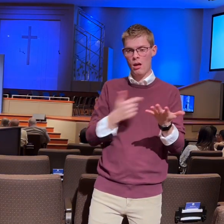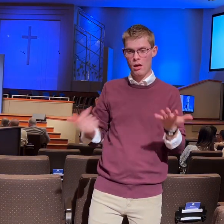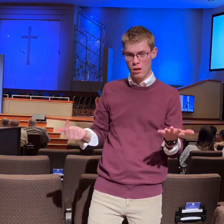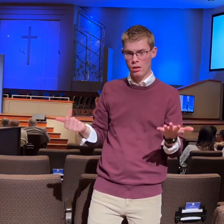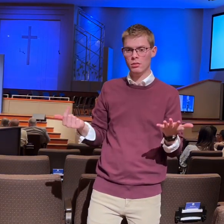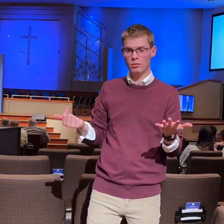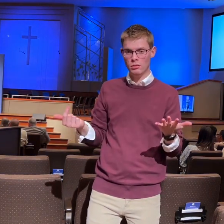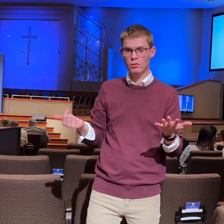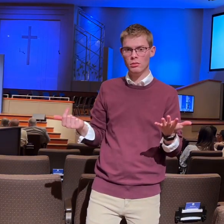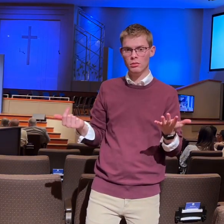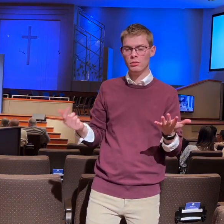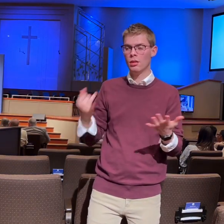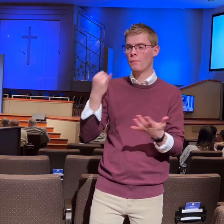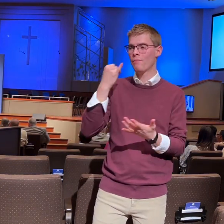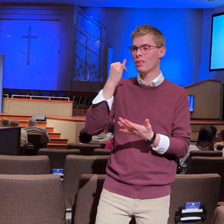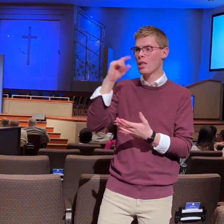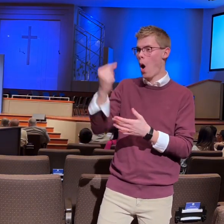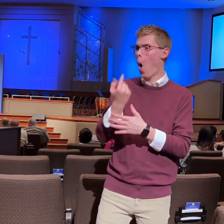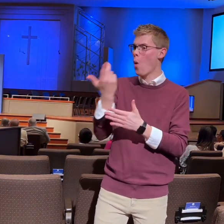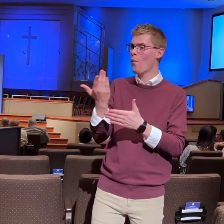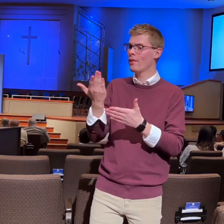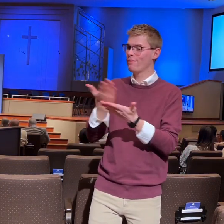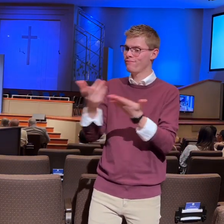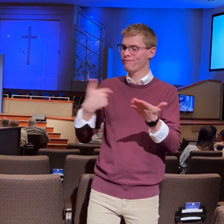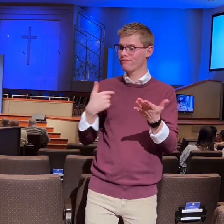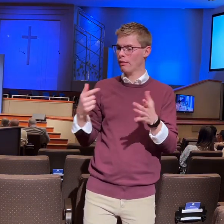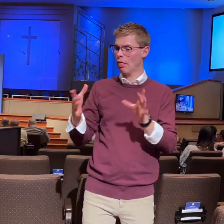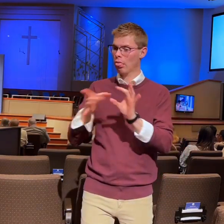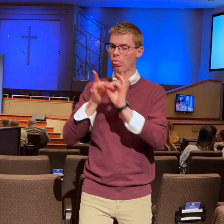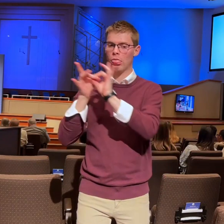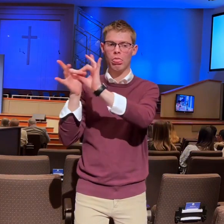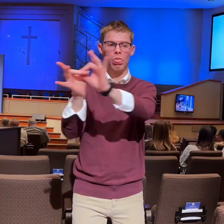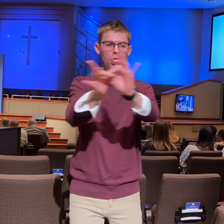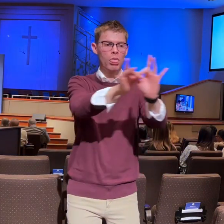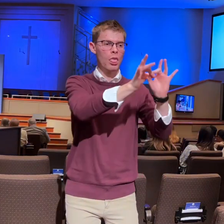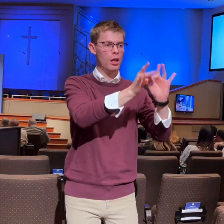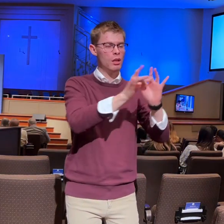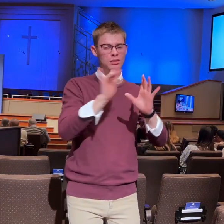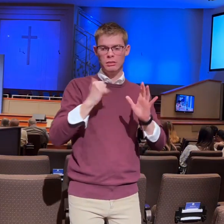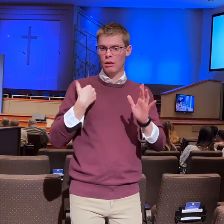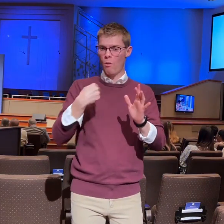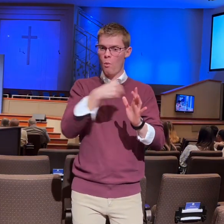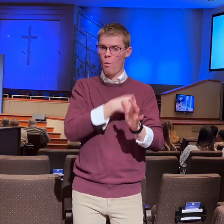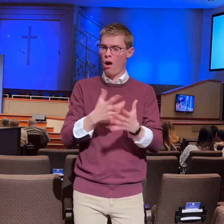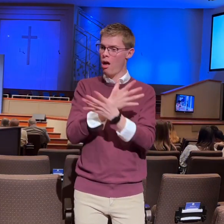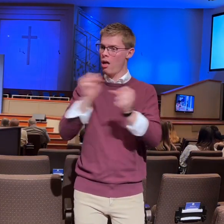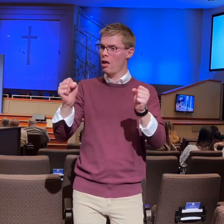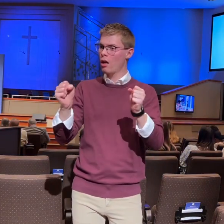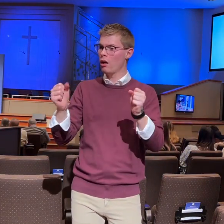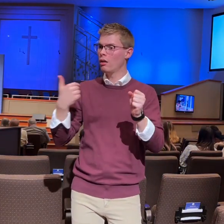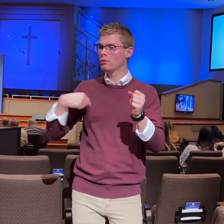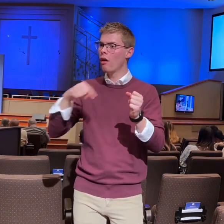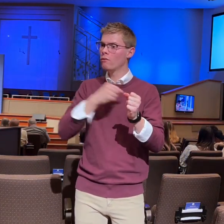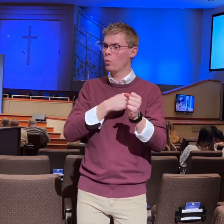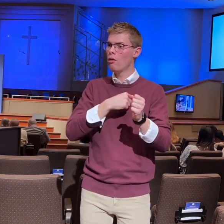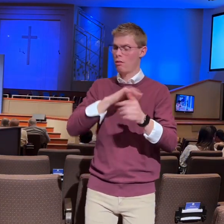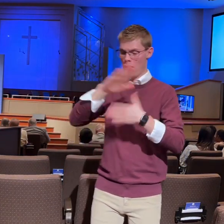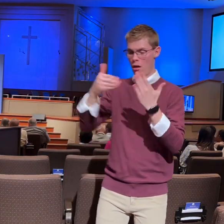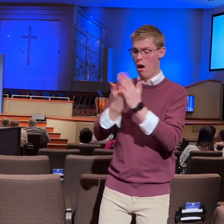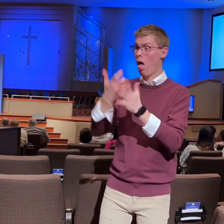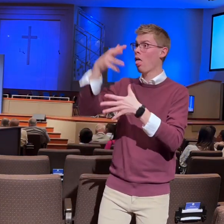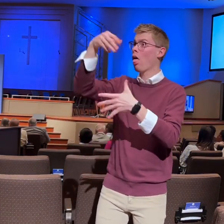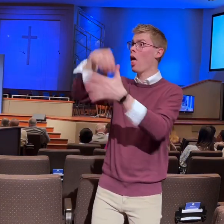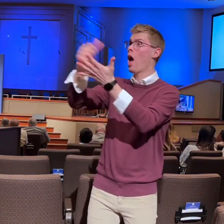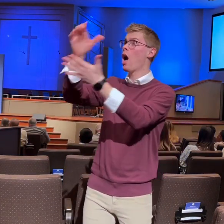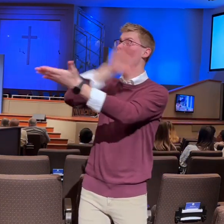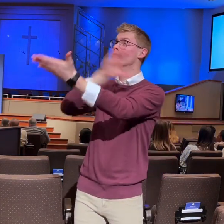that we're brothers and sisters in Christ, right? We're of one another, the Bible says. Christ is in us. We're in Christ. We're